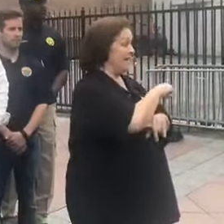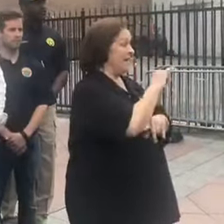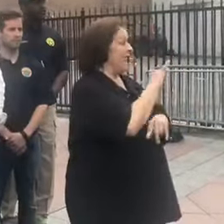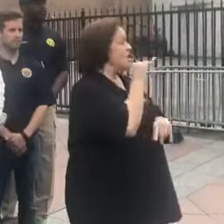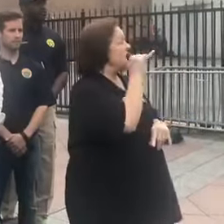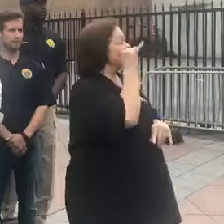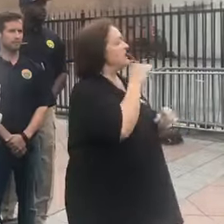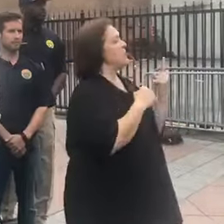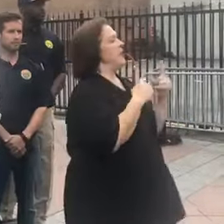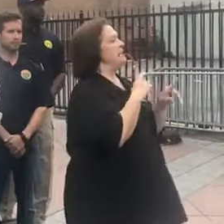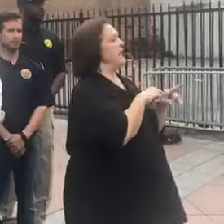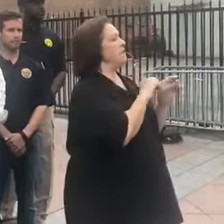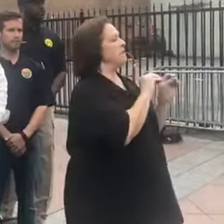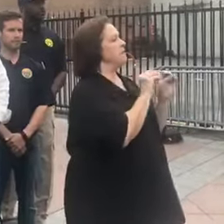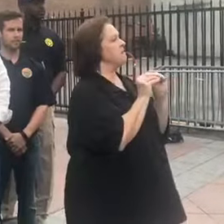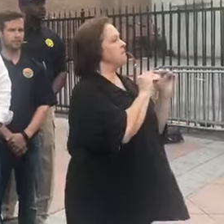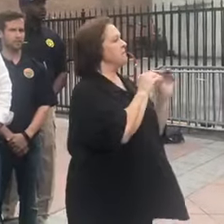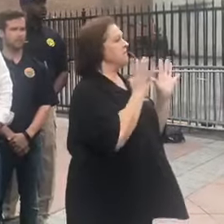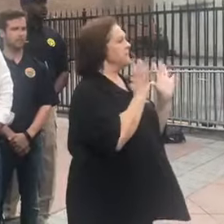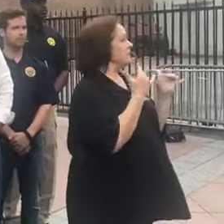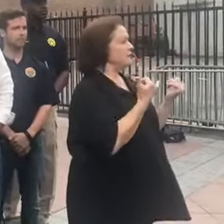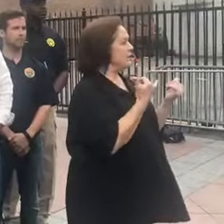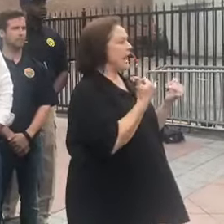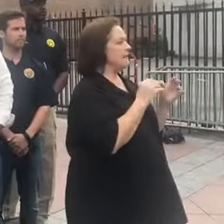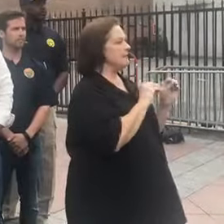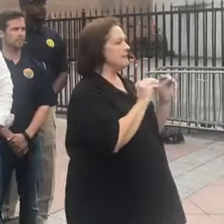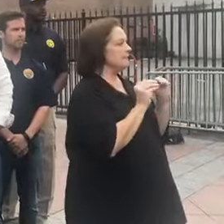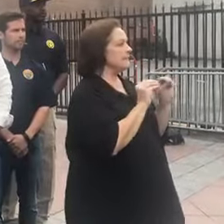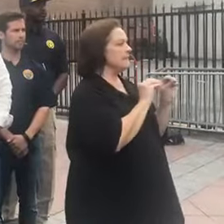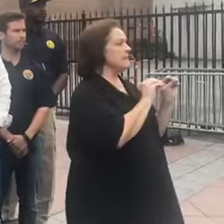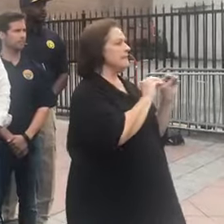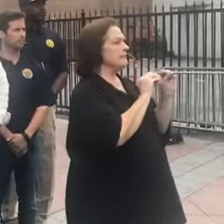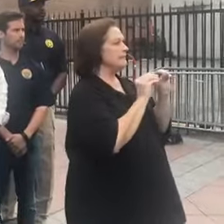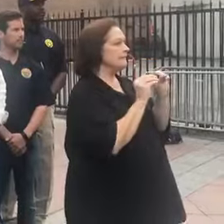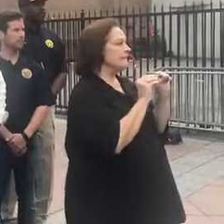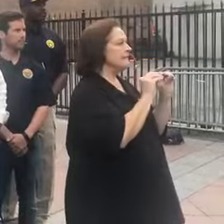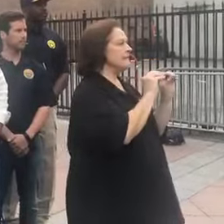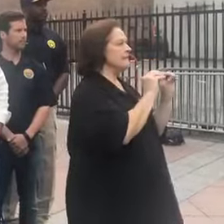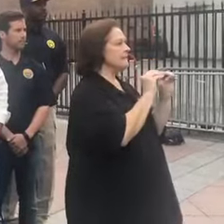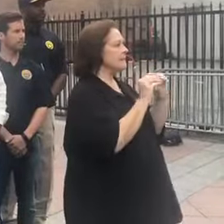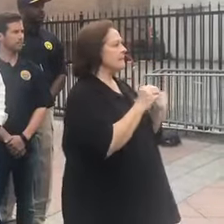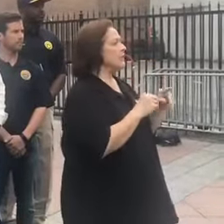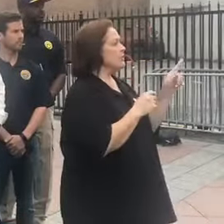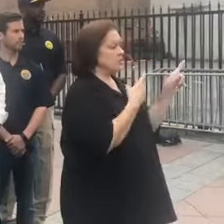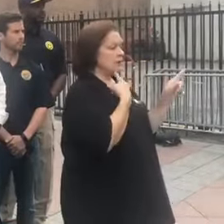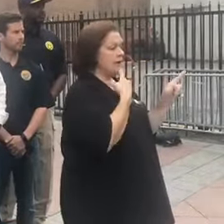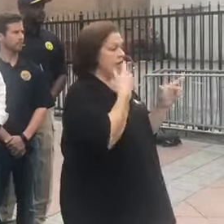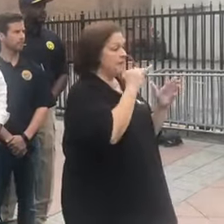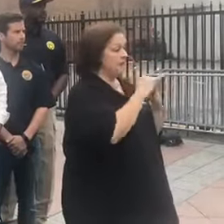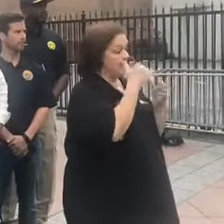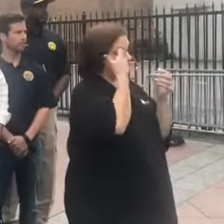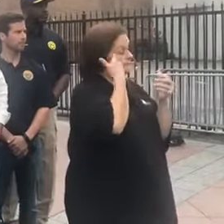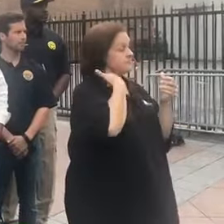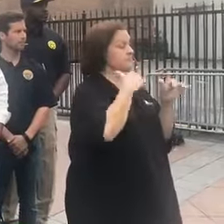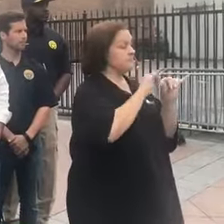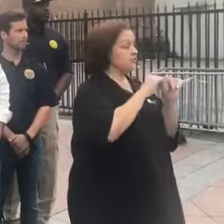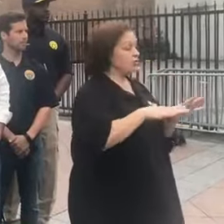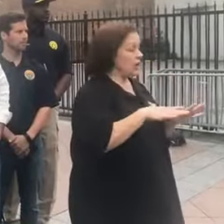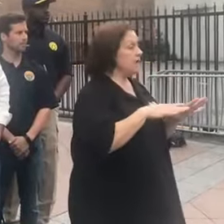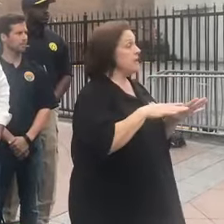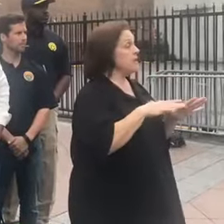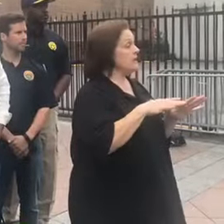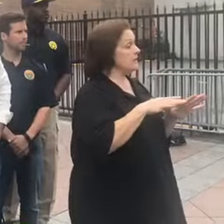yesterday, it was that one shift. Today, we've seen multiple. When they go to the buckets, the engineers go up, what will they be looking